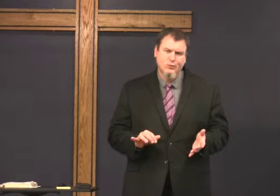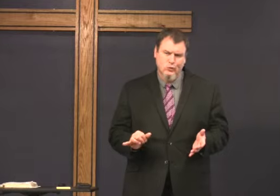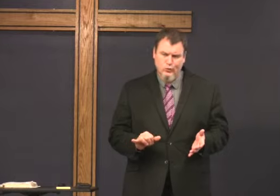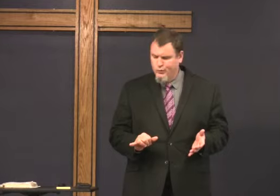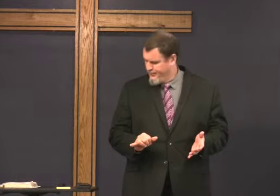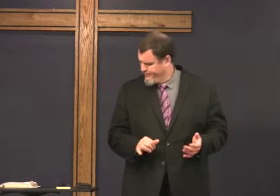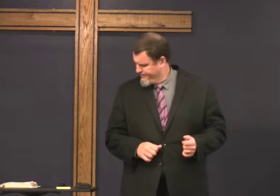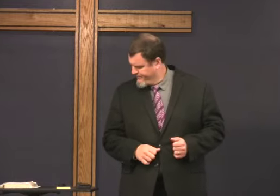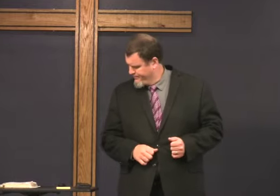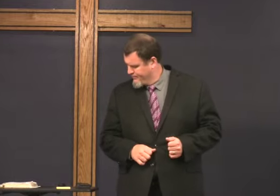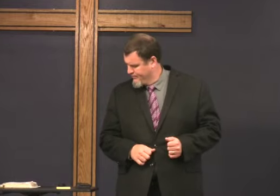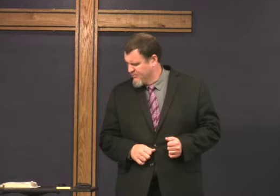But you have to actually do it.